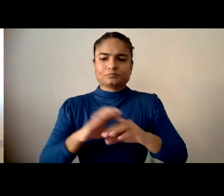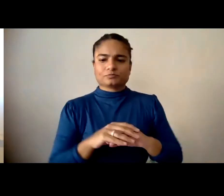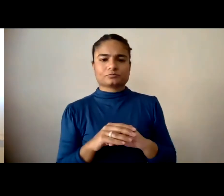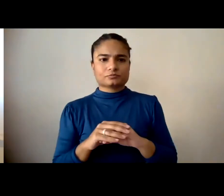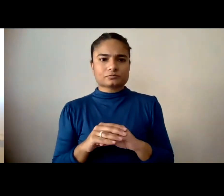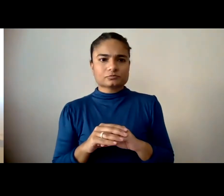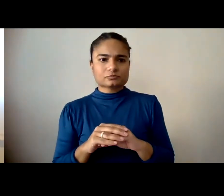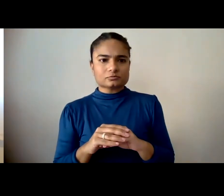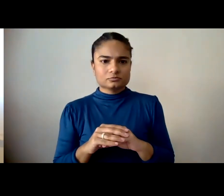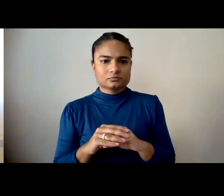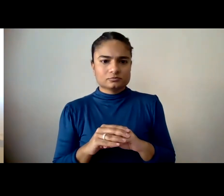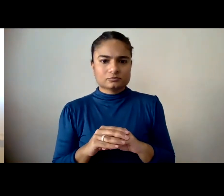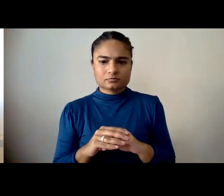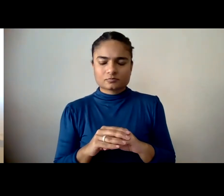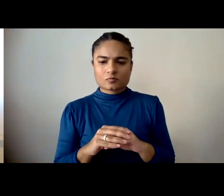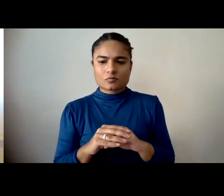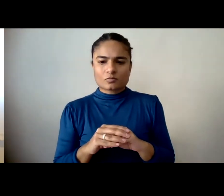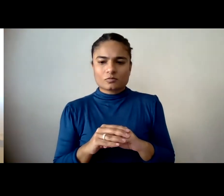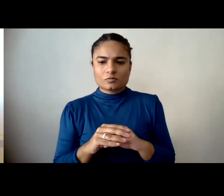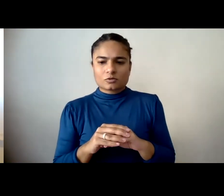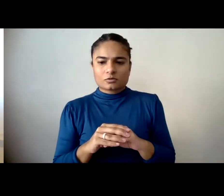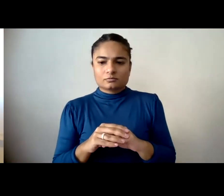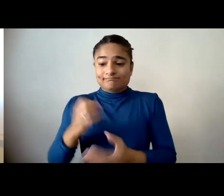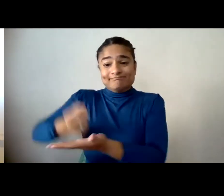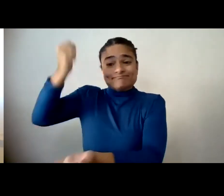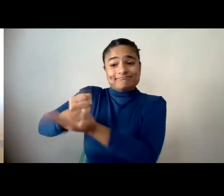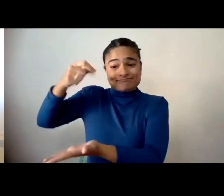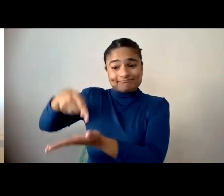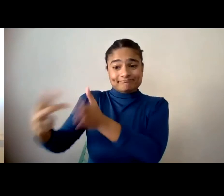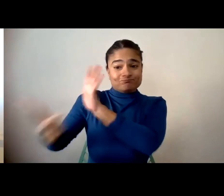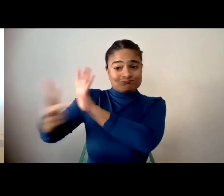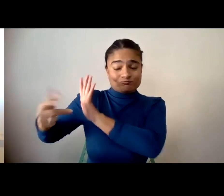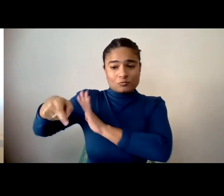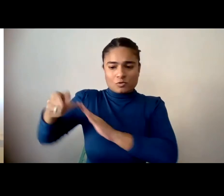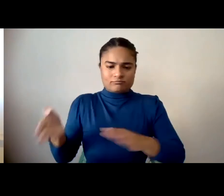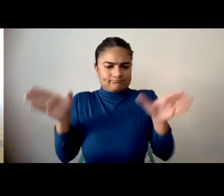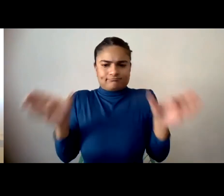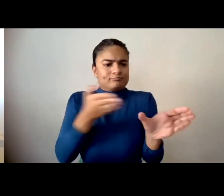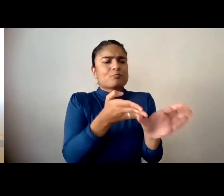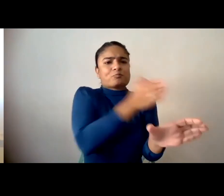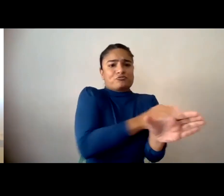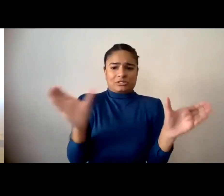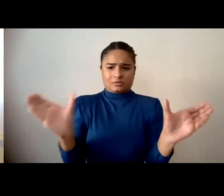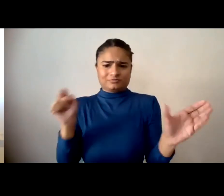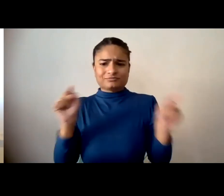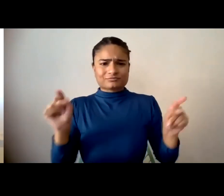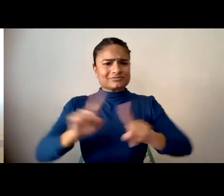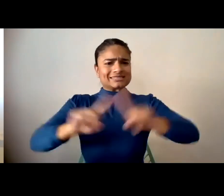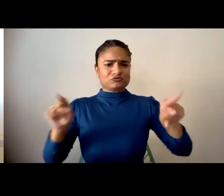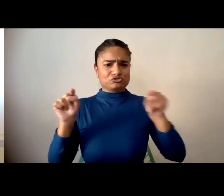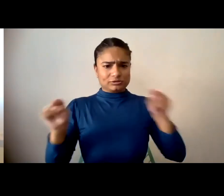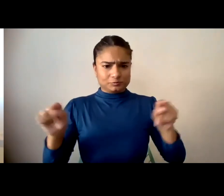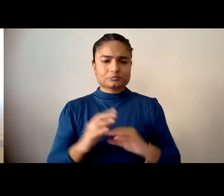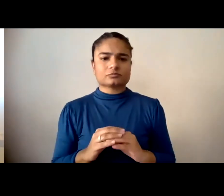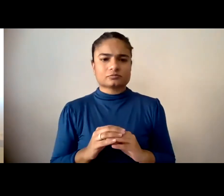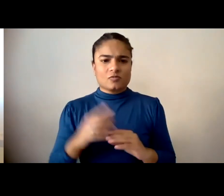for accreditation and pre-accreditation. And with that, we have about 8